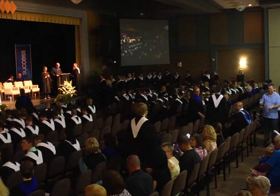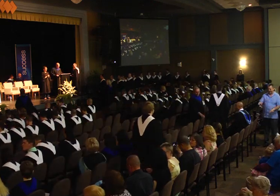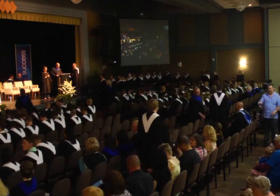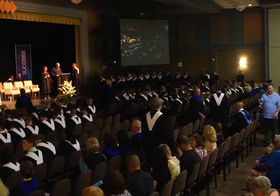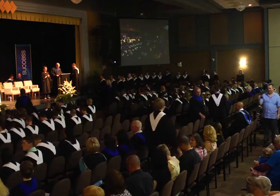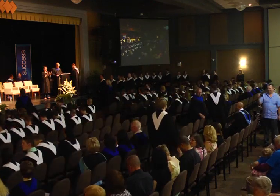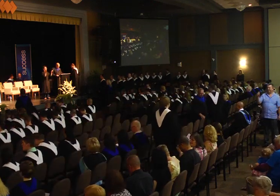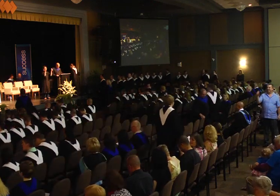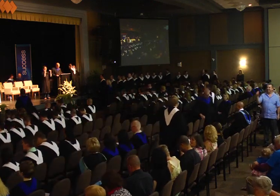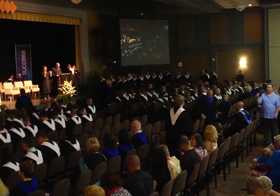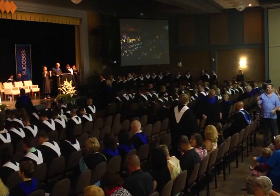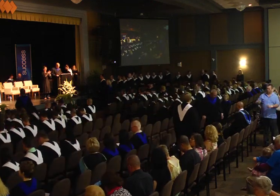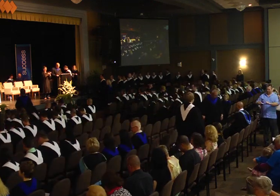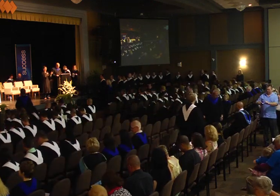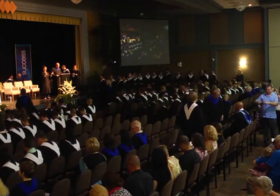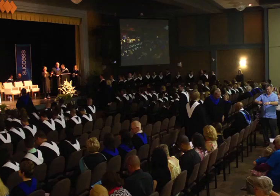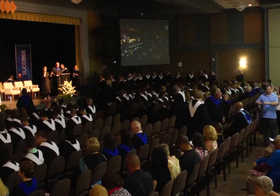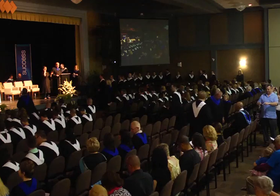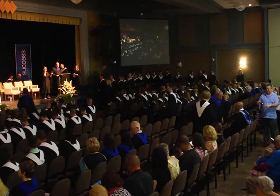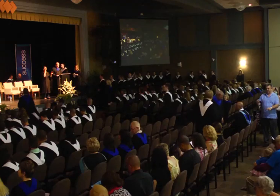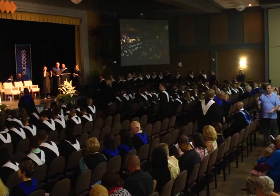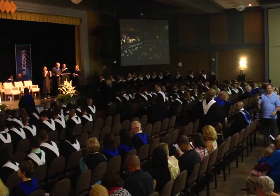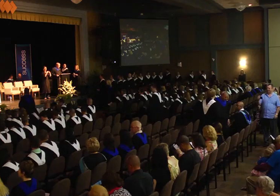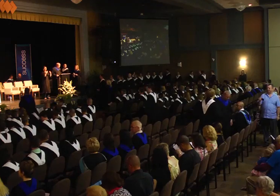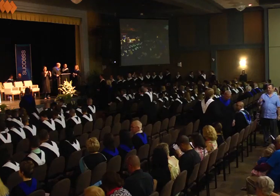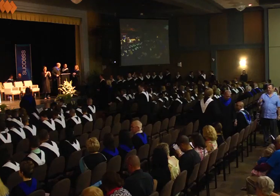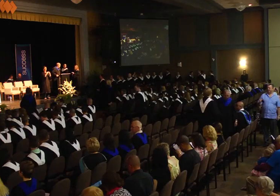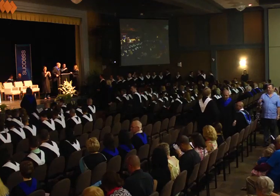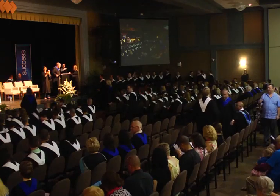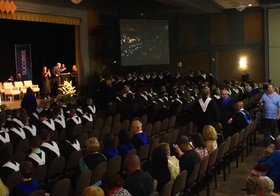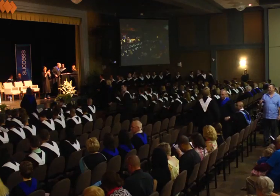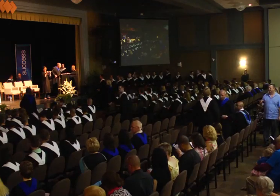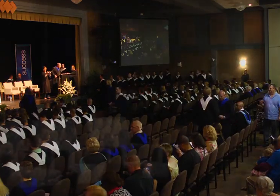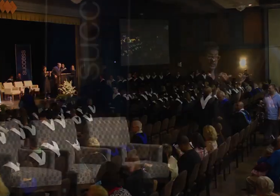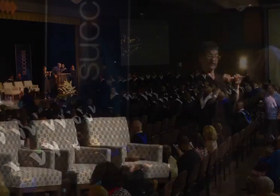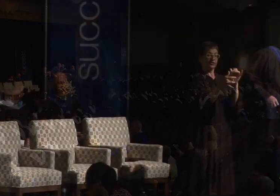For the diploma in electronic engineering technician,